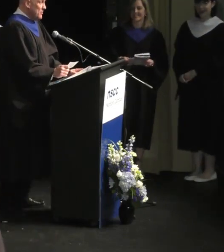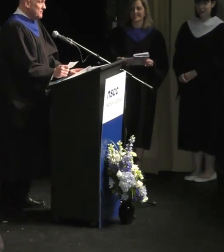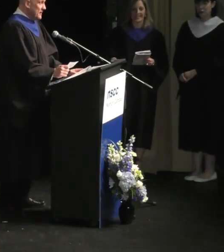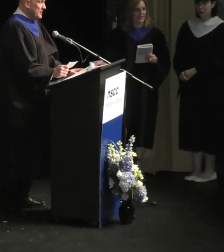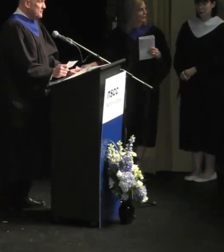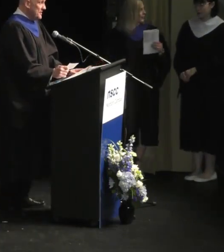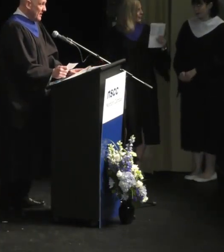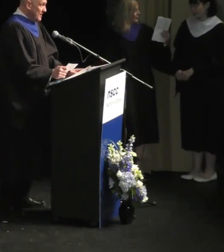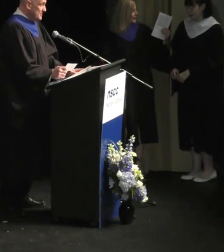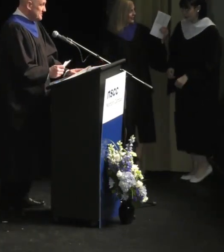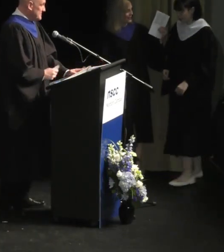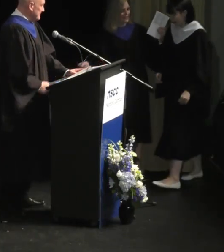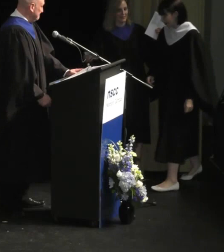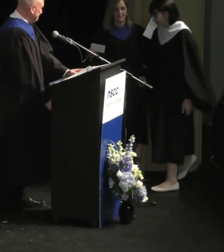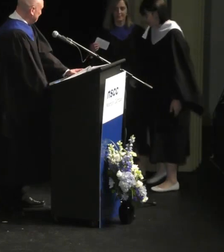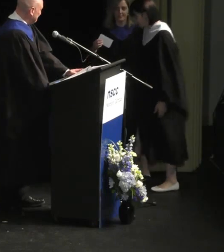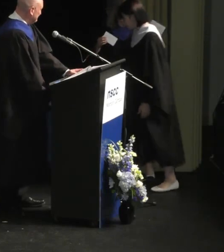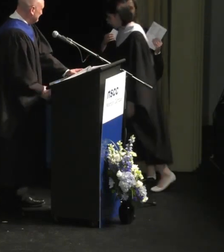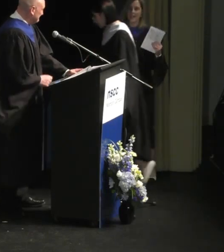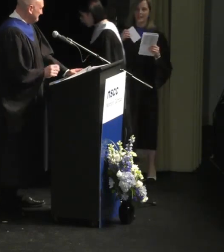Charlene Murphy with honors.